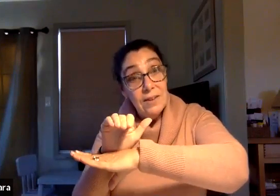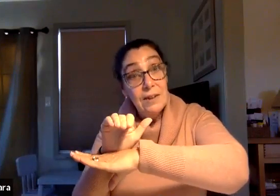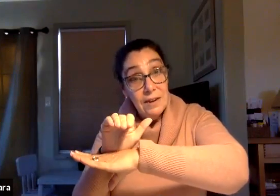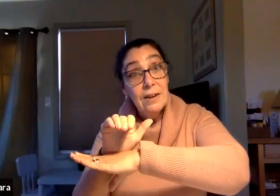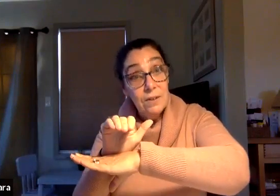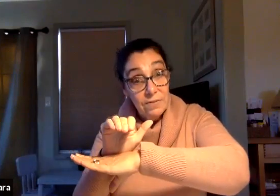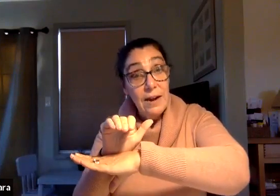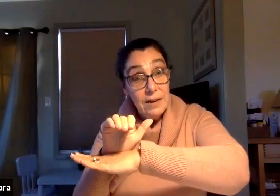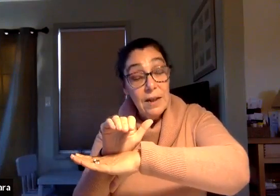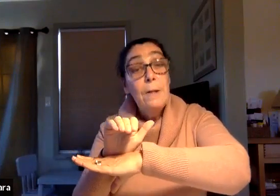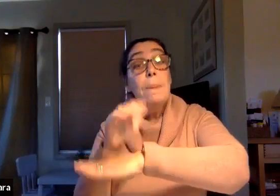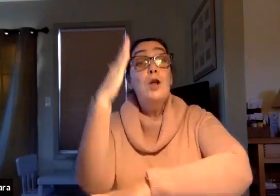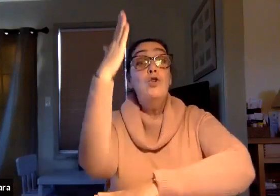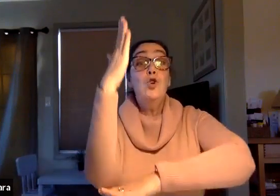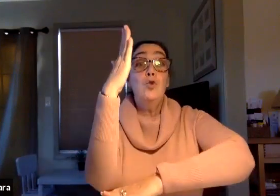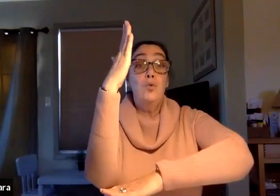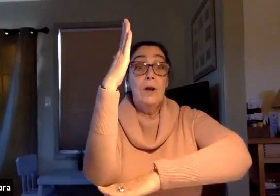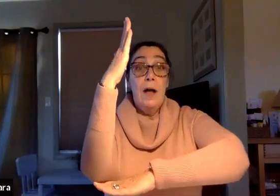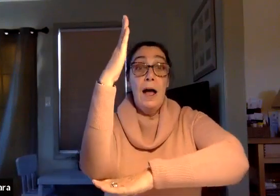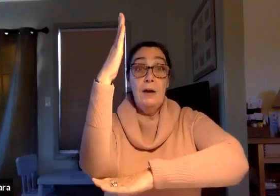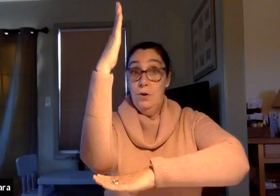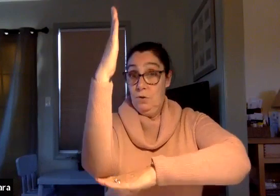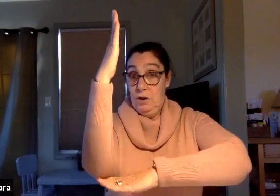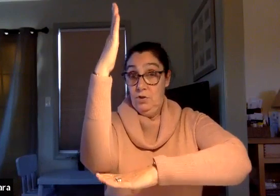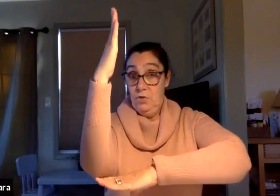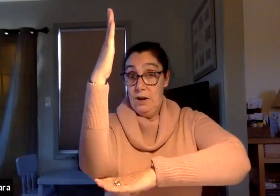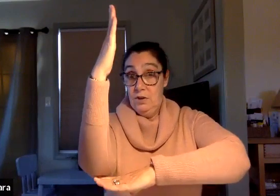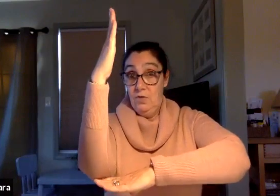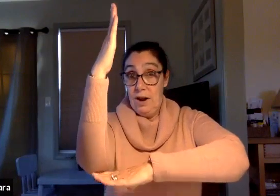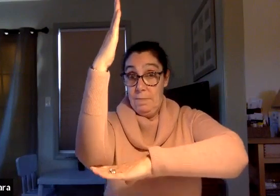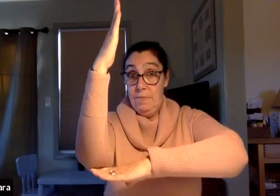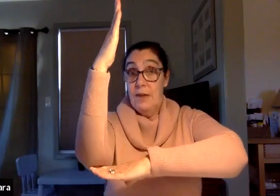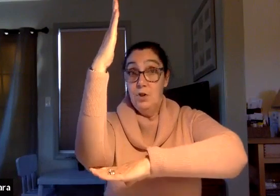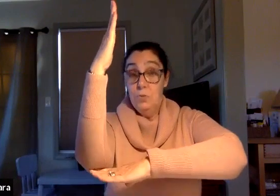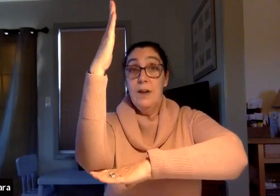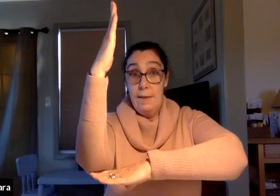horizon, right? Noon, high noon, straight up. That's noontime.